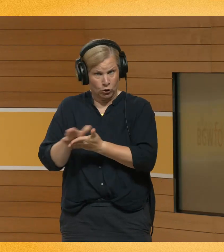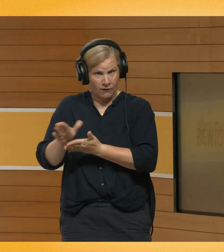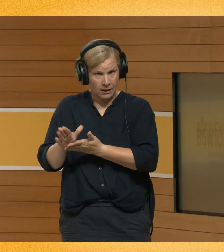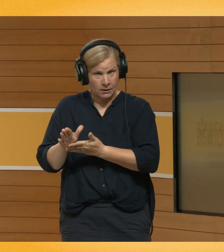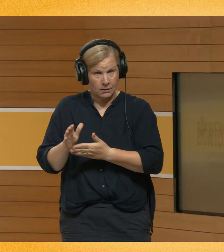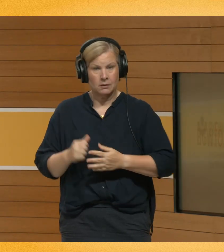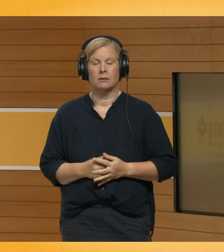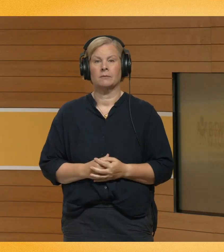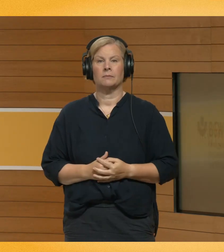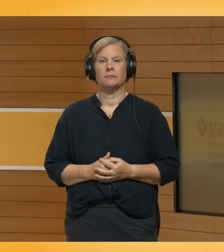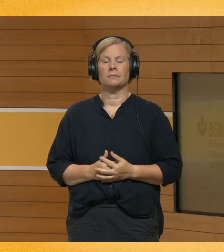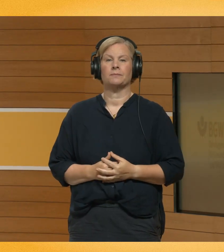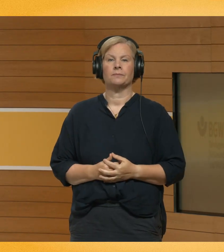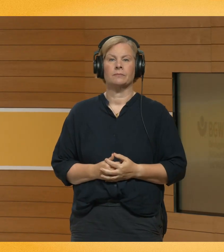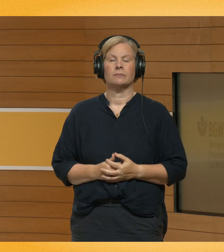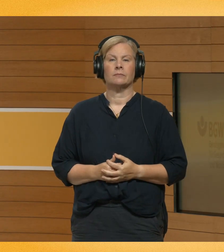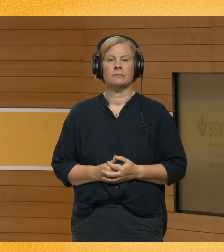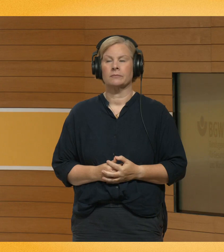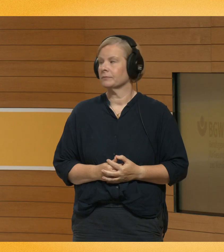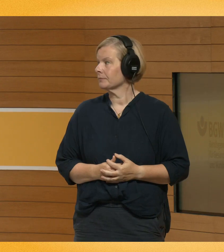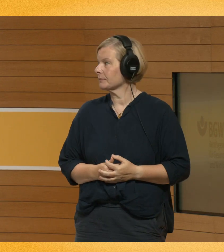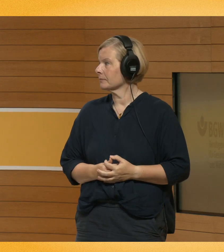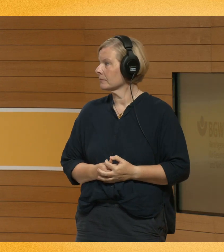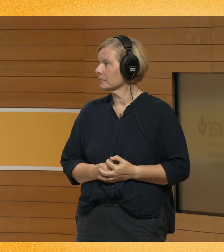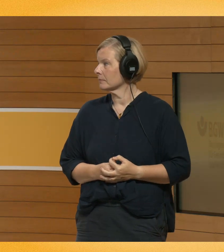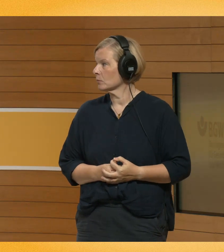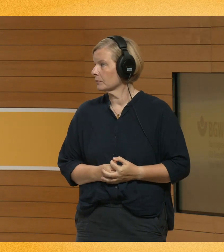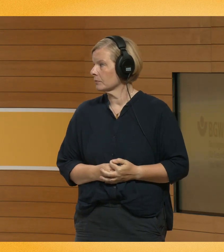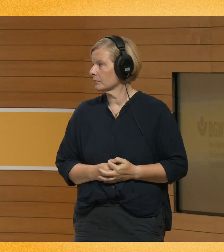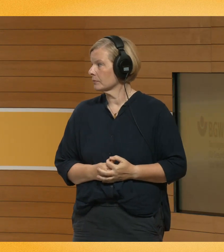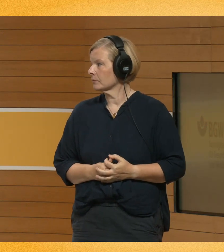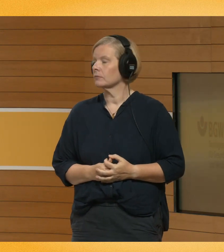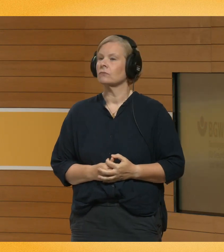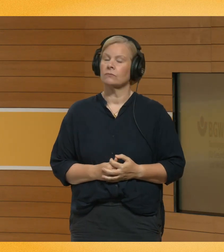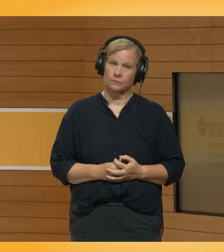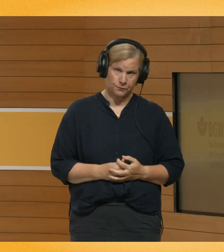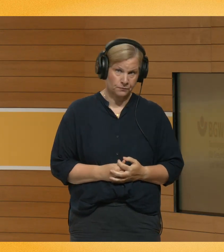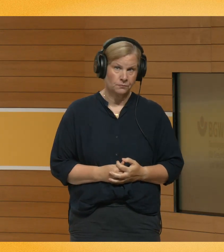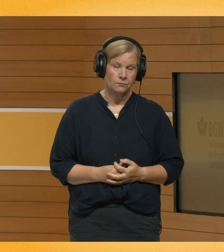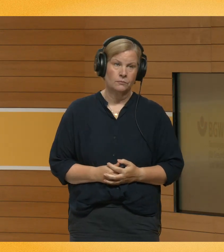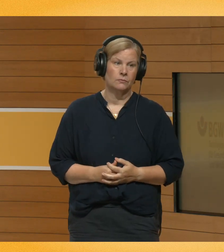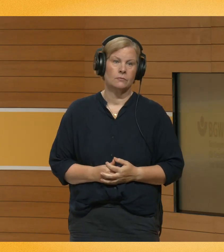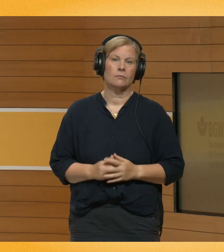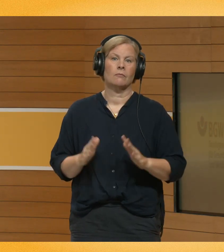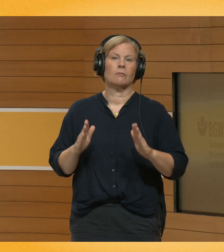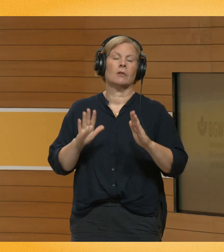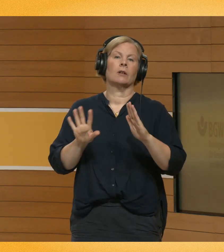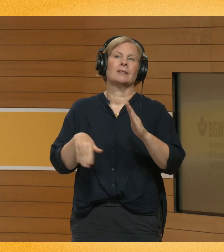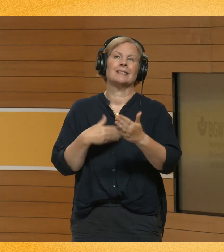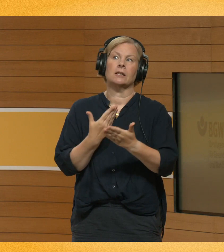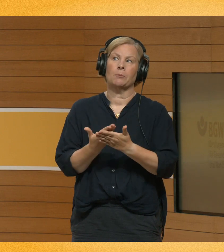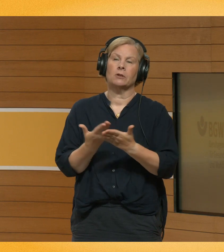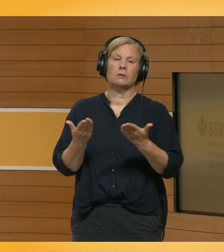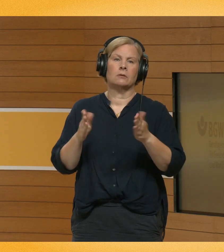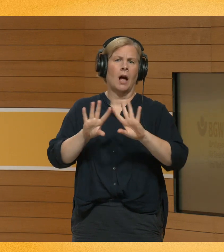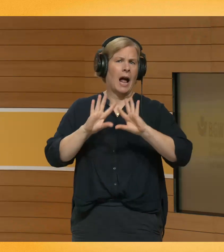I suppose there's the overall project that Dorothea will be able to tell you, the evaluating the outcomes